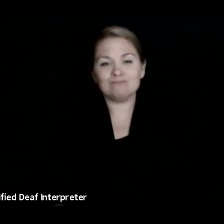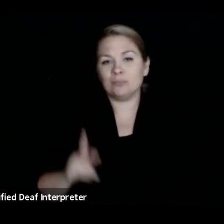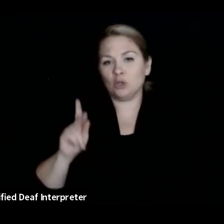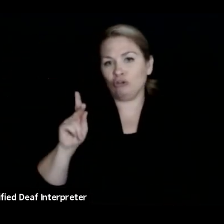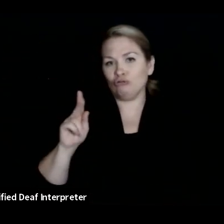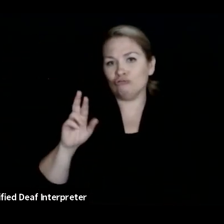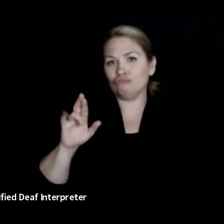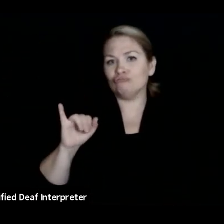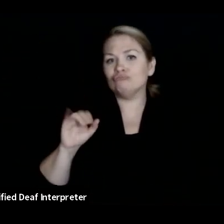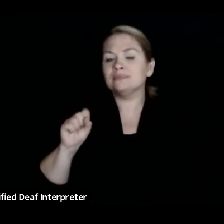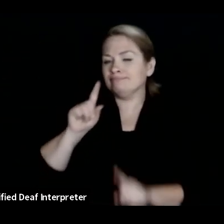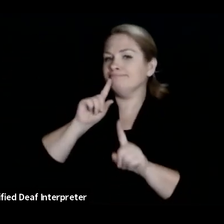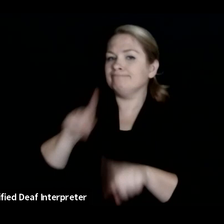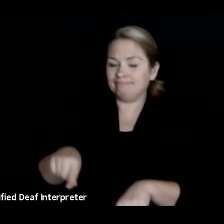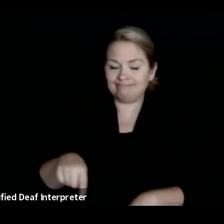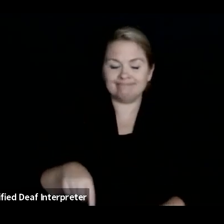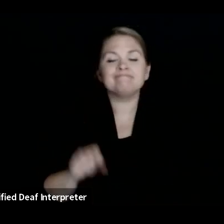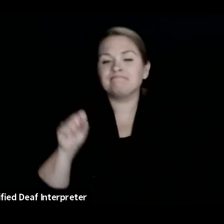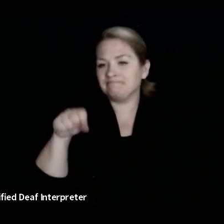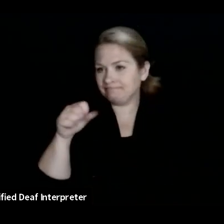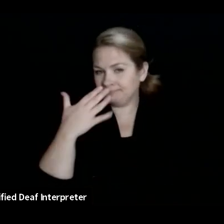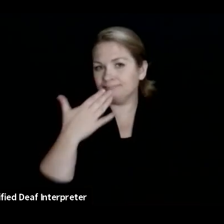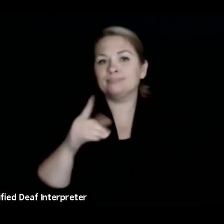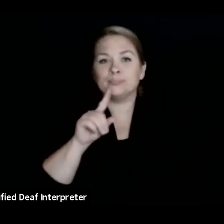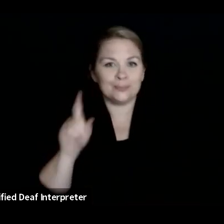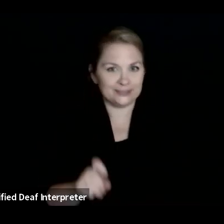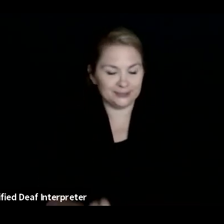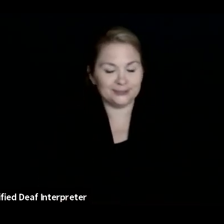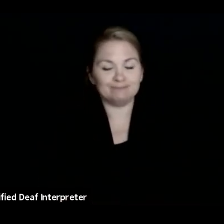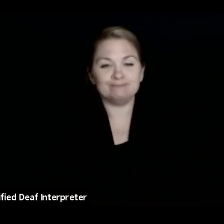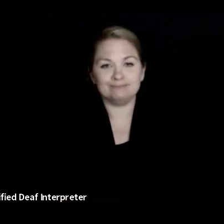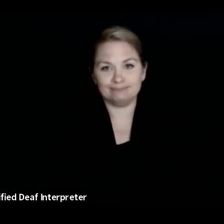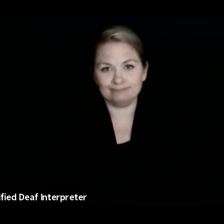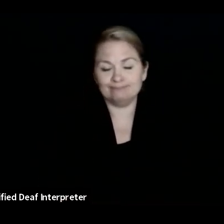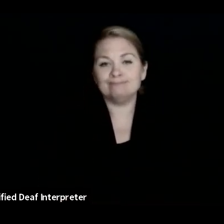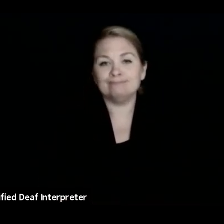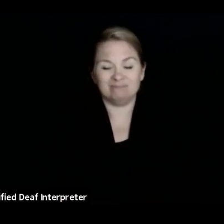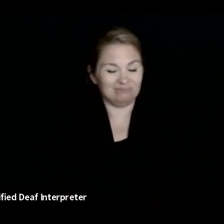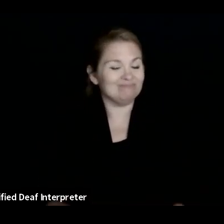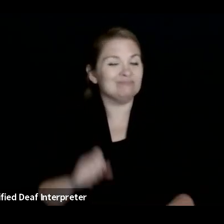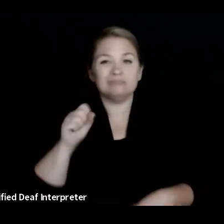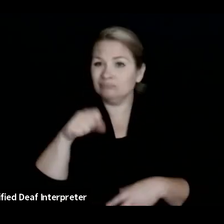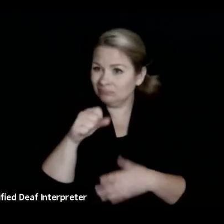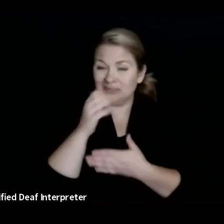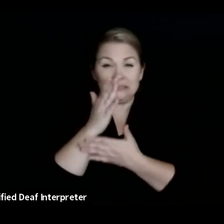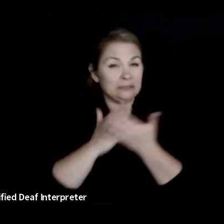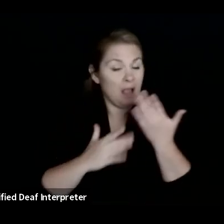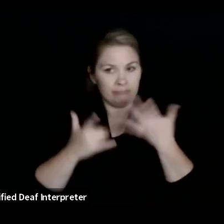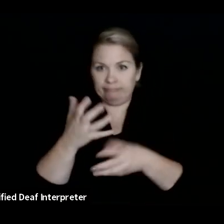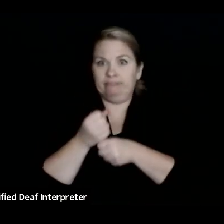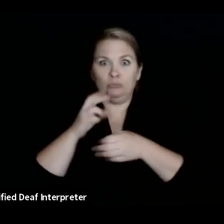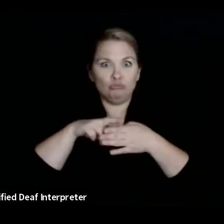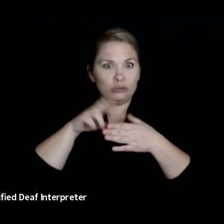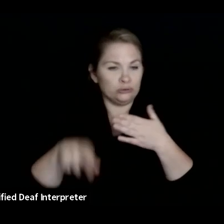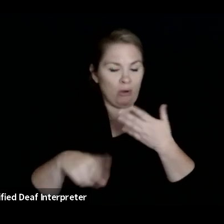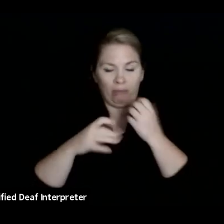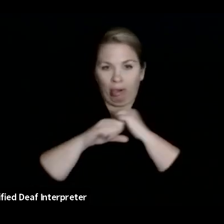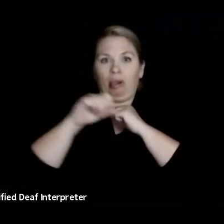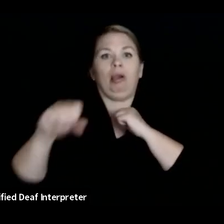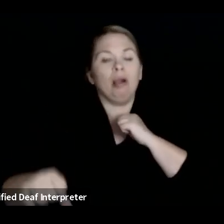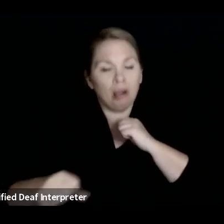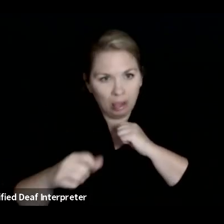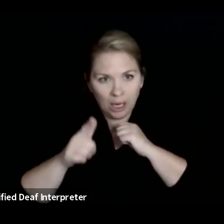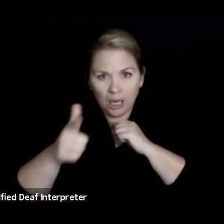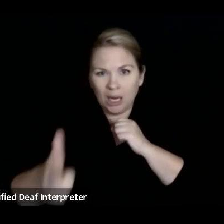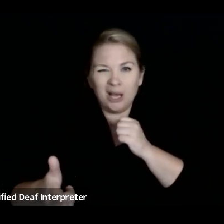having tests reported out for people. And it does make a bit of a difference in terms of where